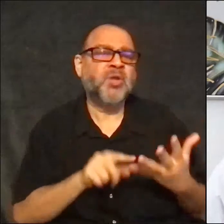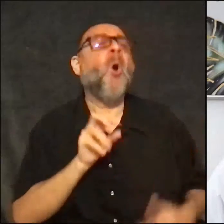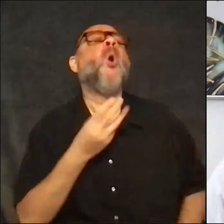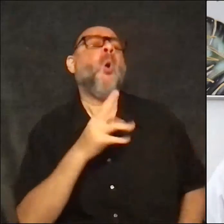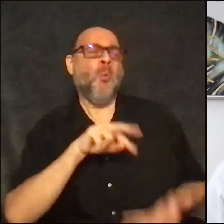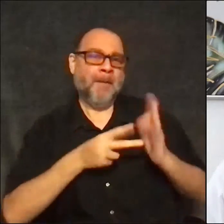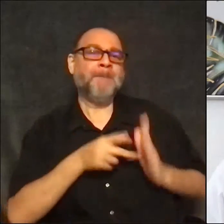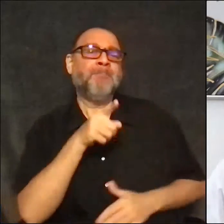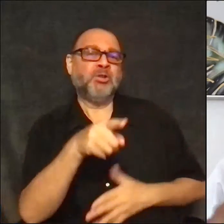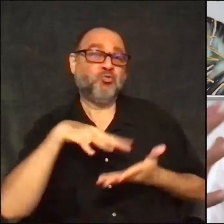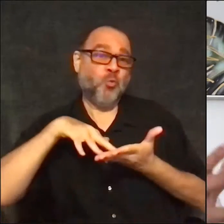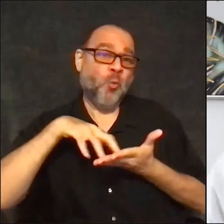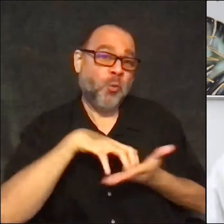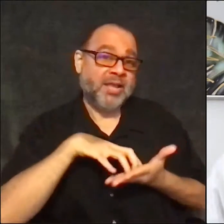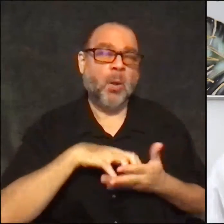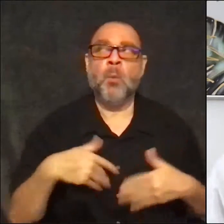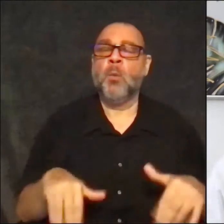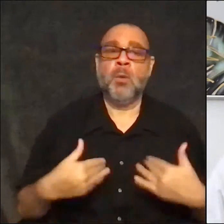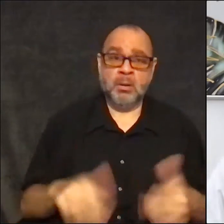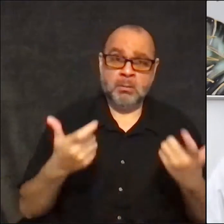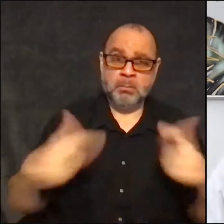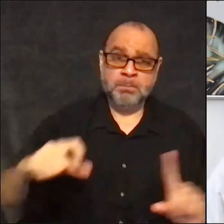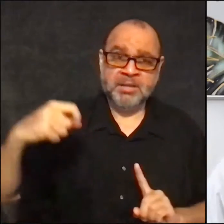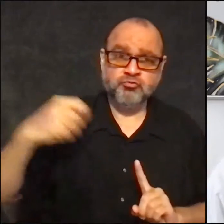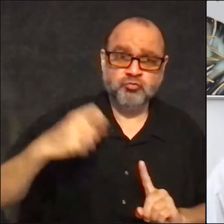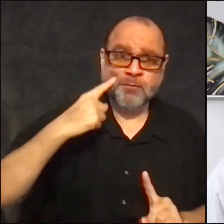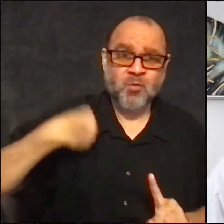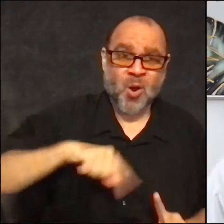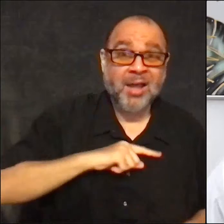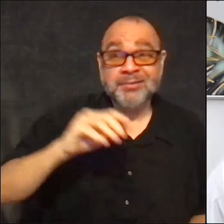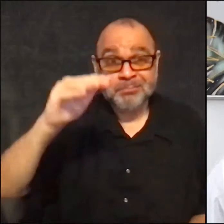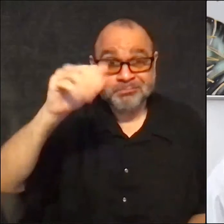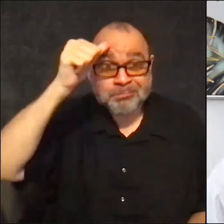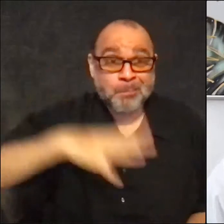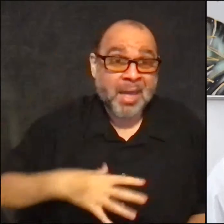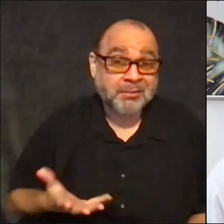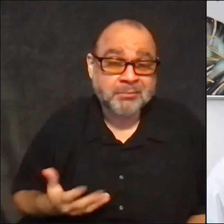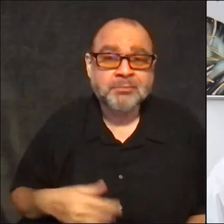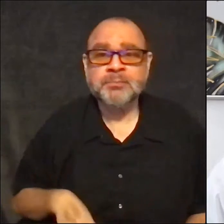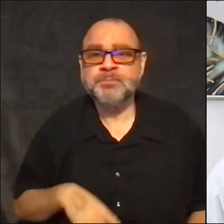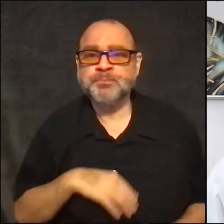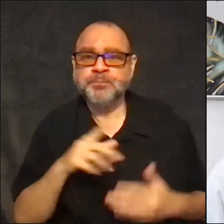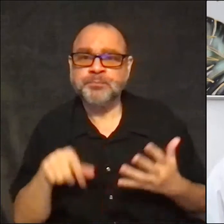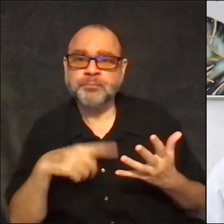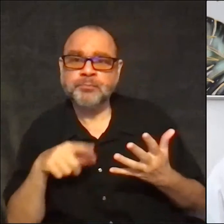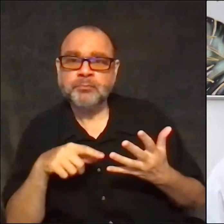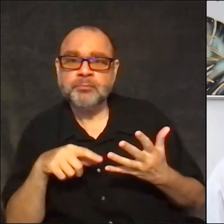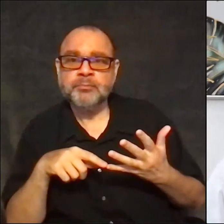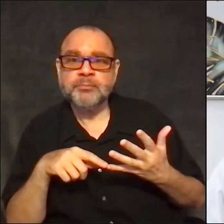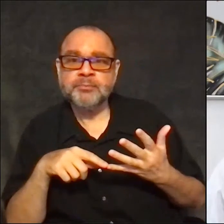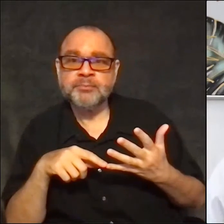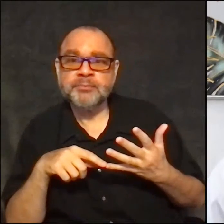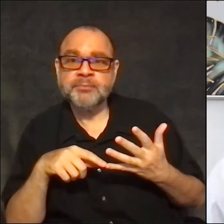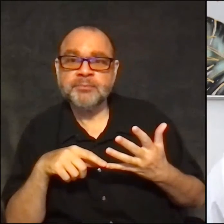we're focusing on men here. So weakness, that definitely comes up a lot. Abdi put, the biggest stigma is not believing mental